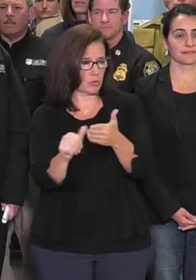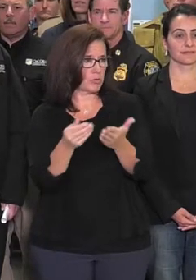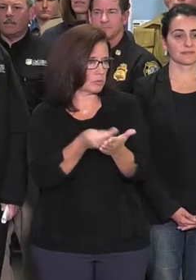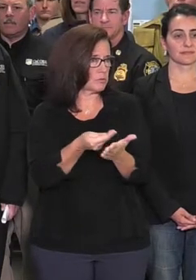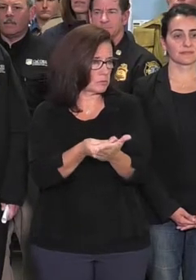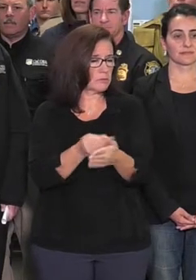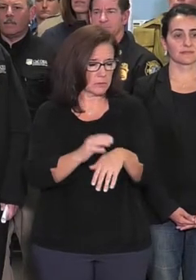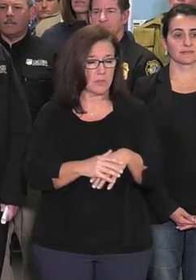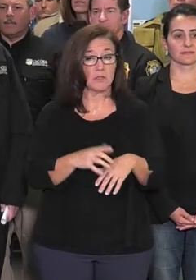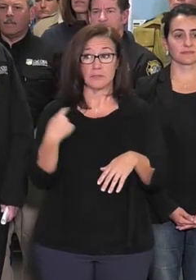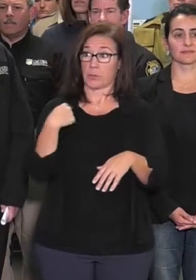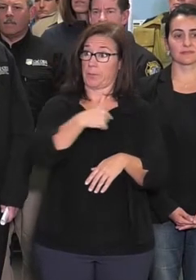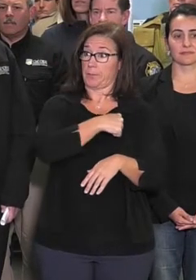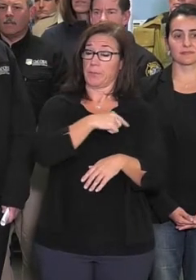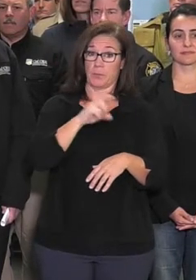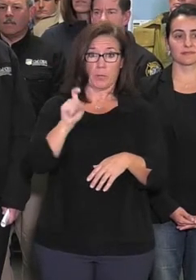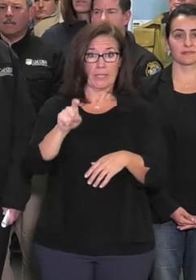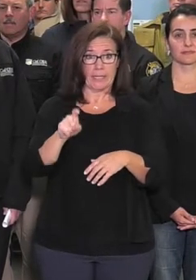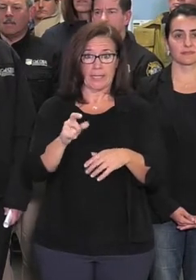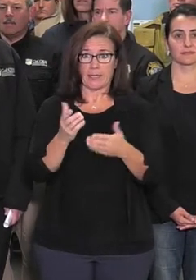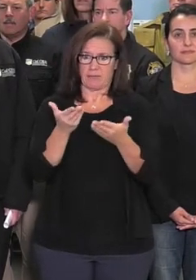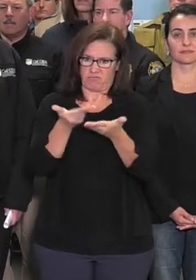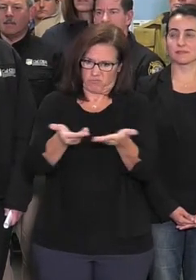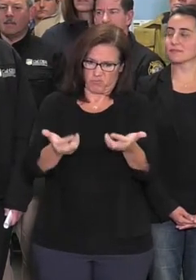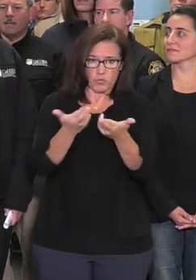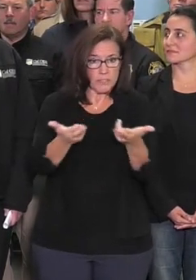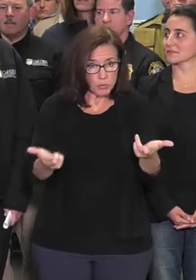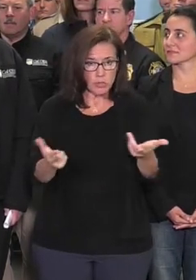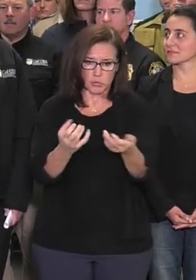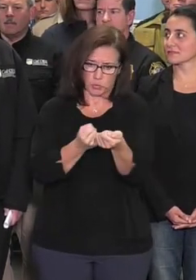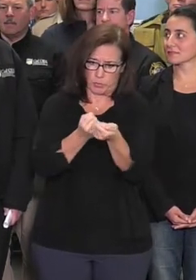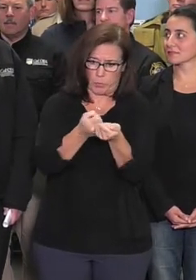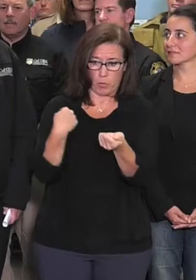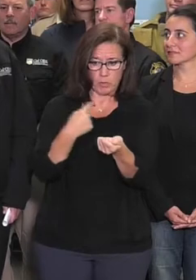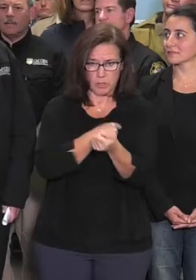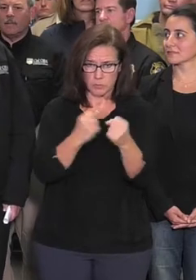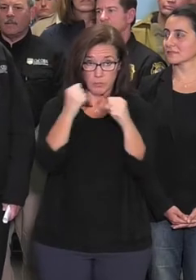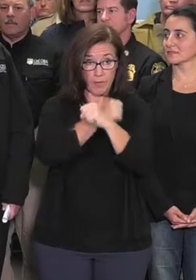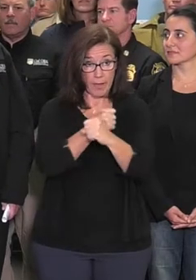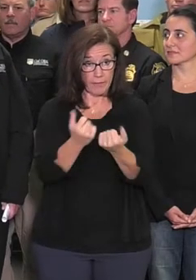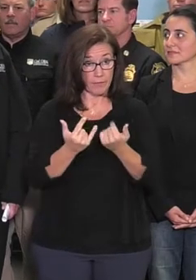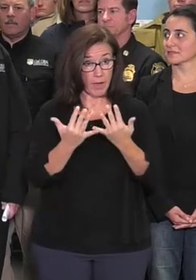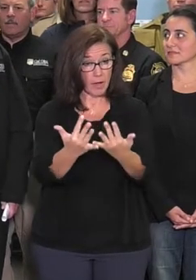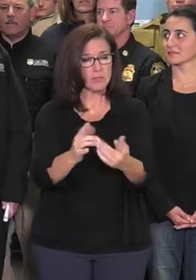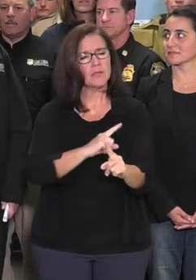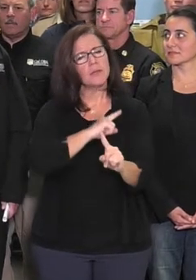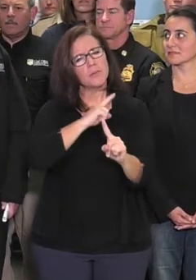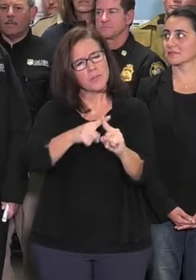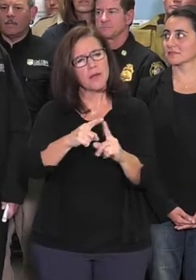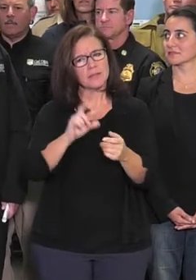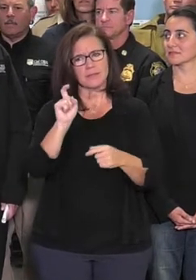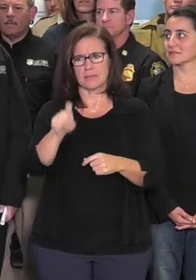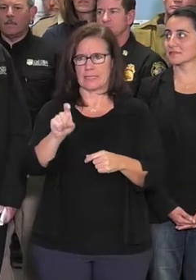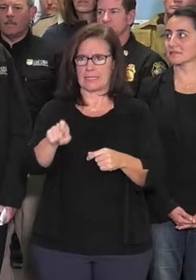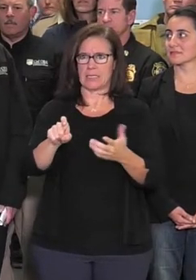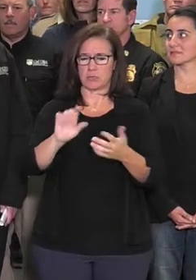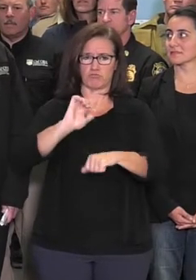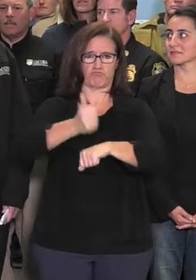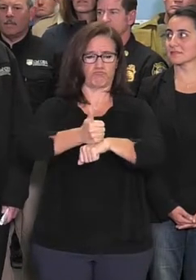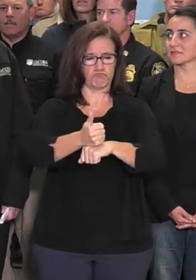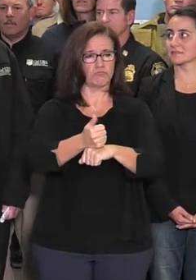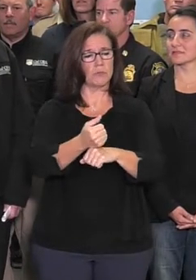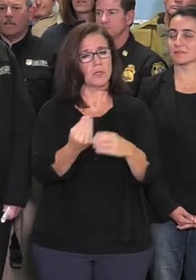resources to combat the fires, and we have to also invest in managing